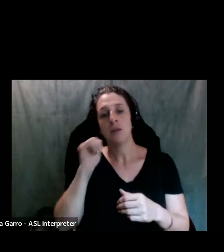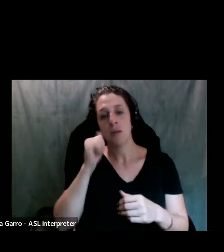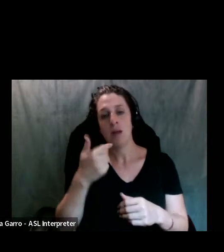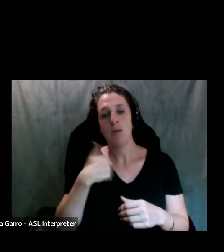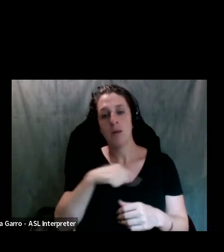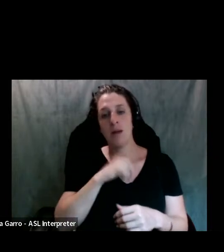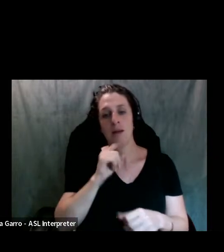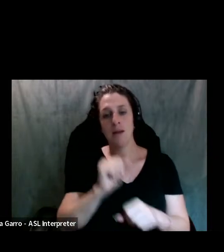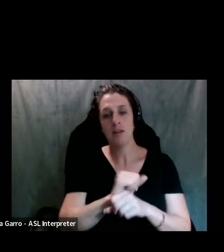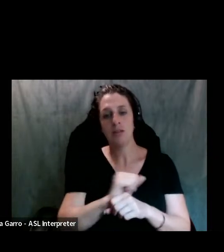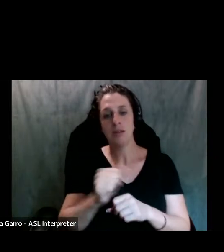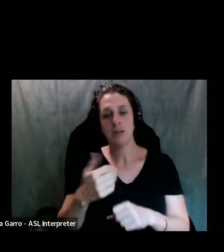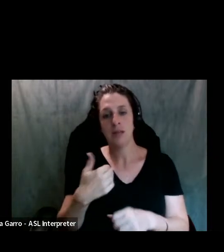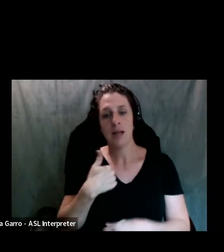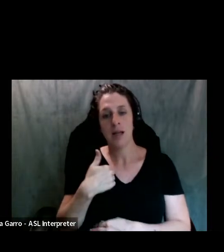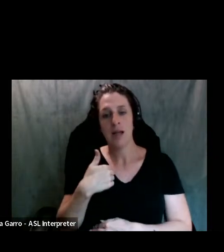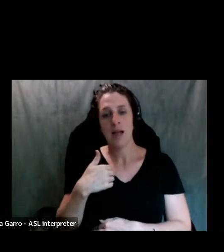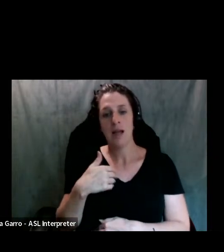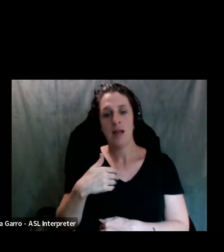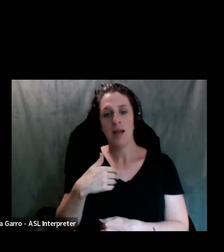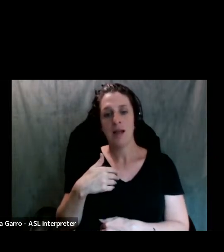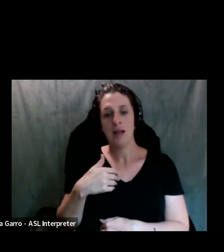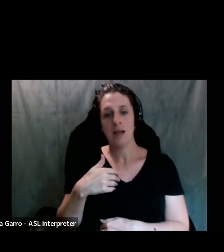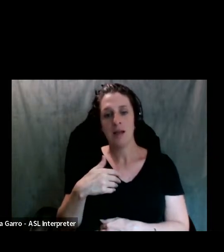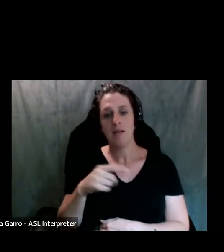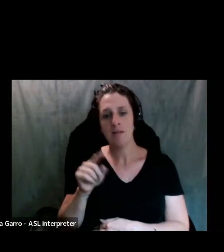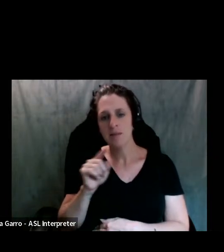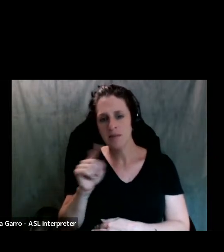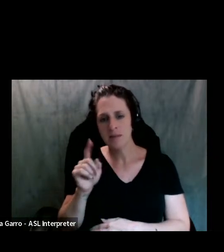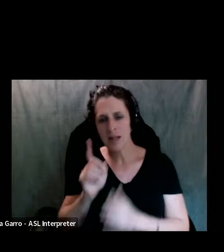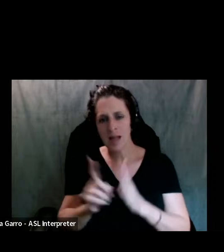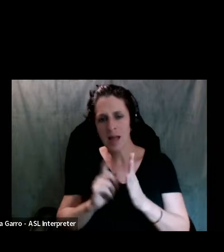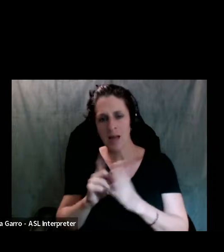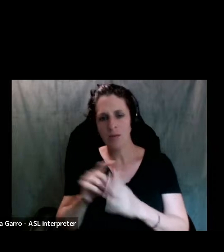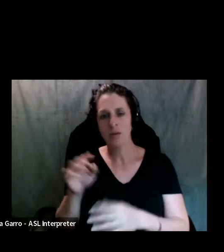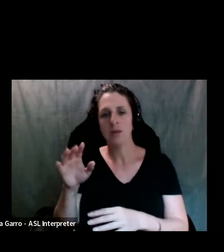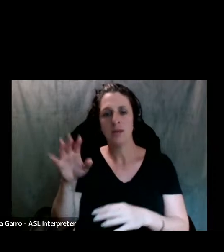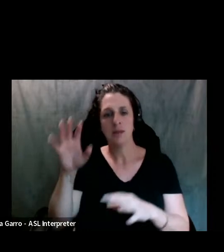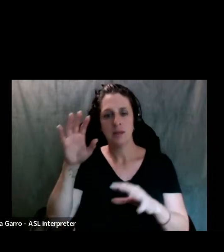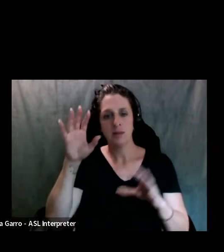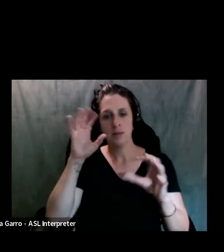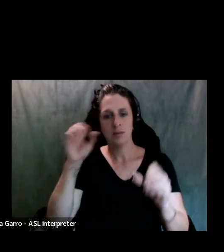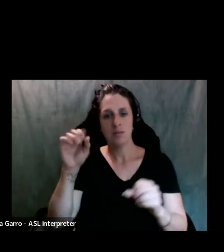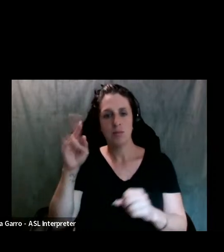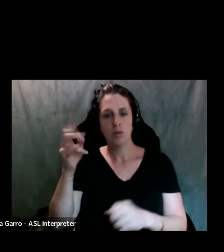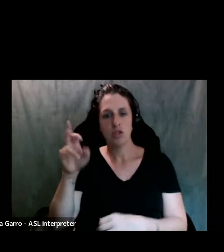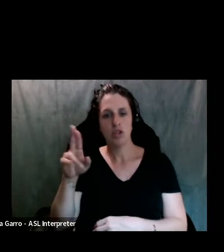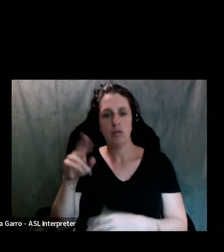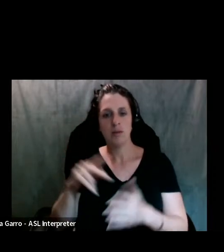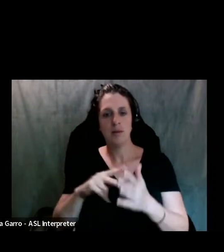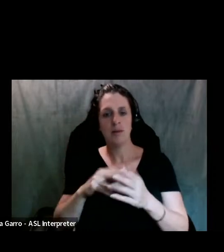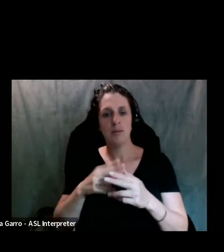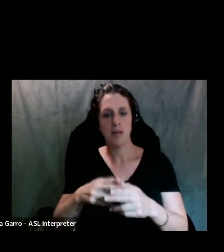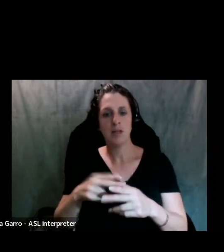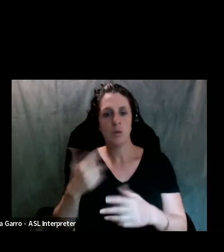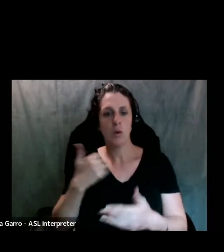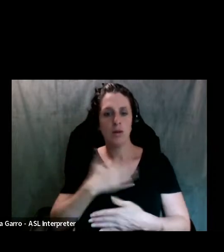Mr. like Booker mentioned about it, but yeah, I think we want to appreciate about